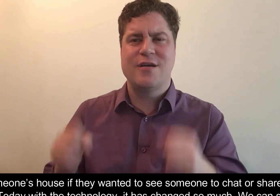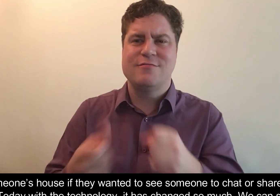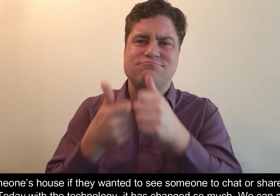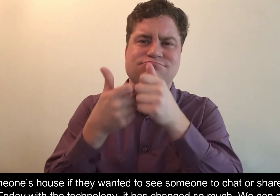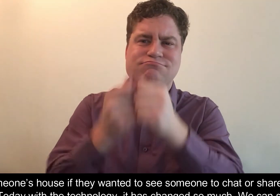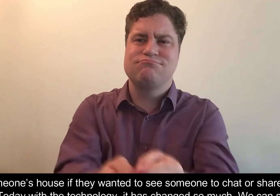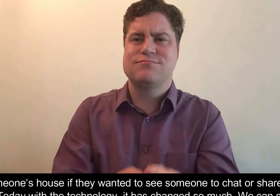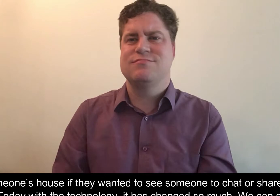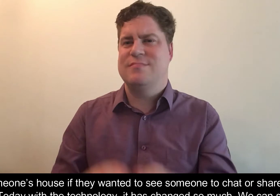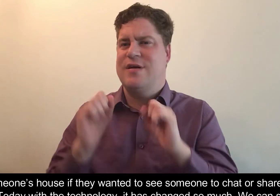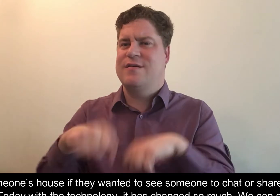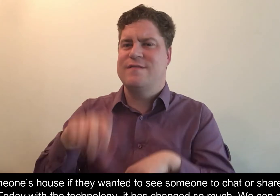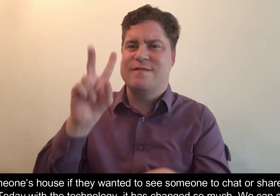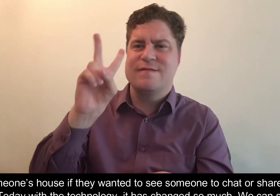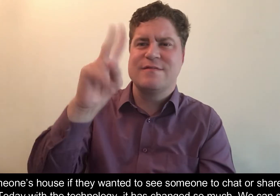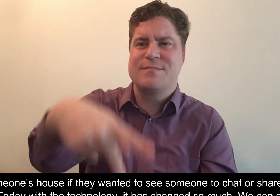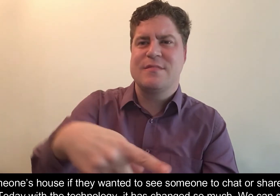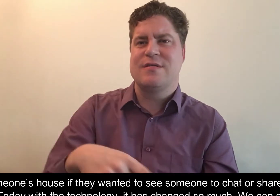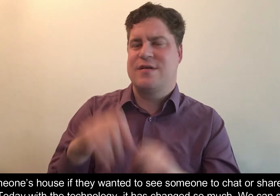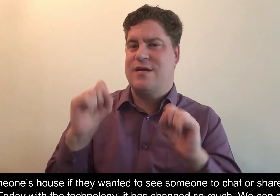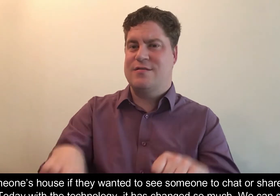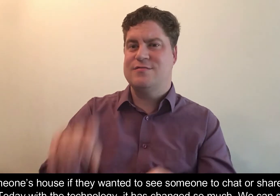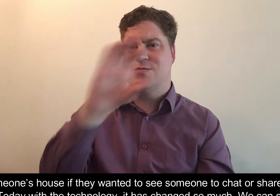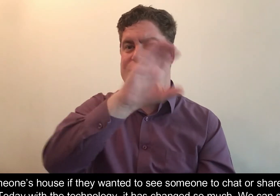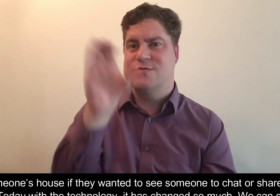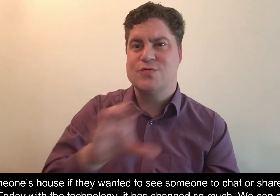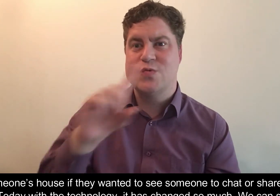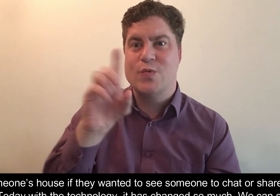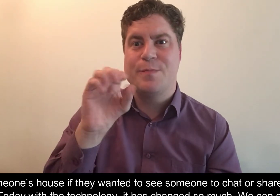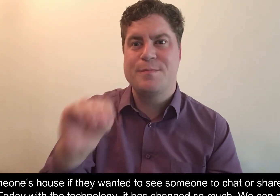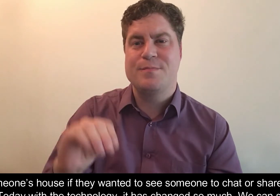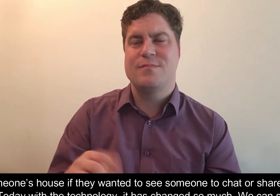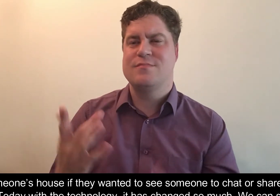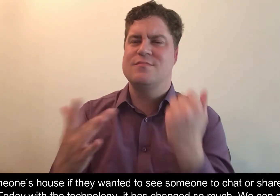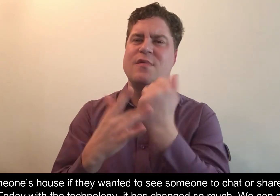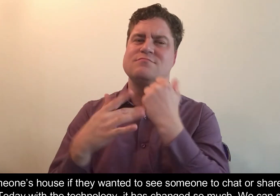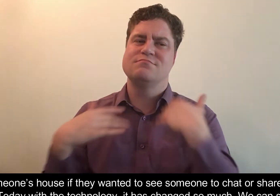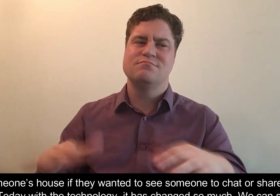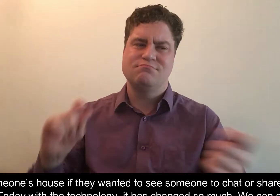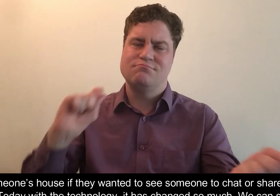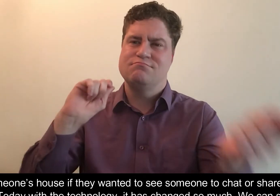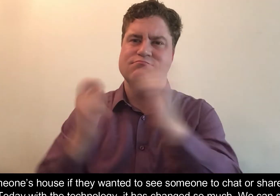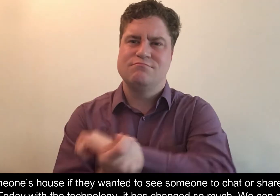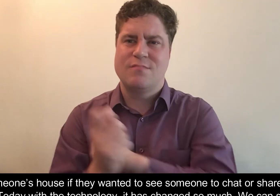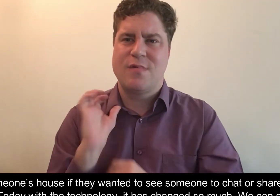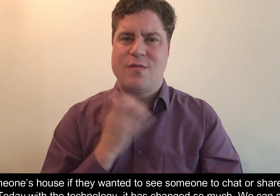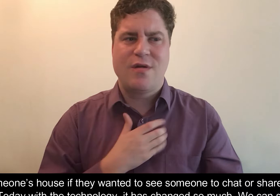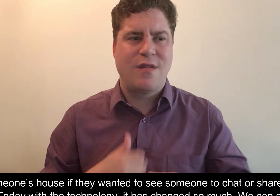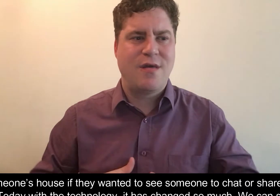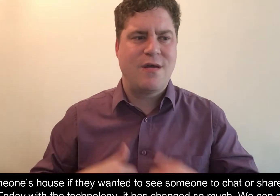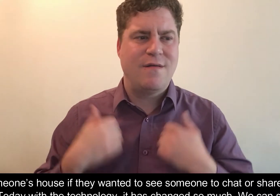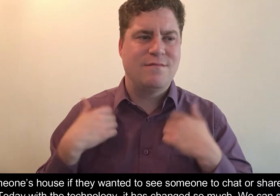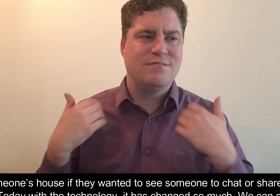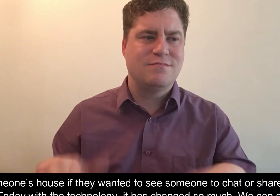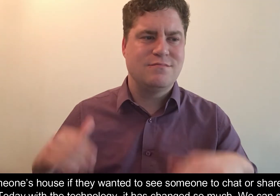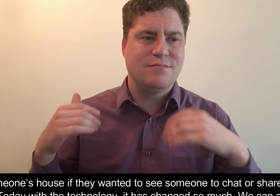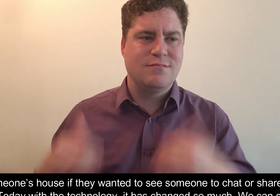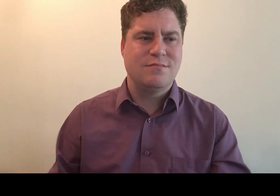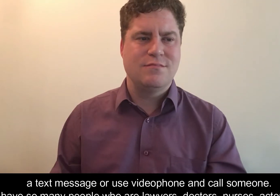Nowadays, because the technology is so different, you can text each other, you can talk on a video phone, You can get together on Zoom. It has